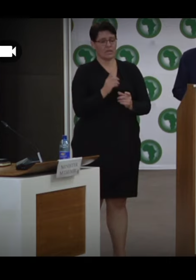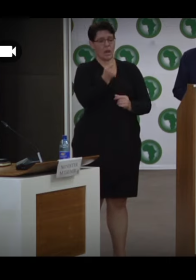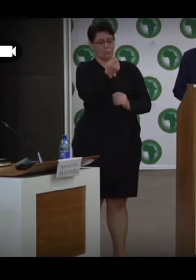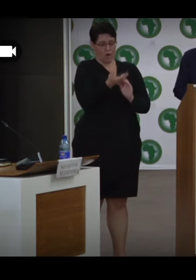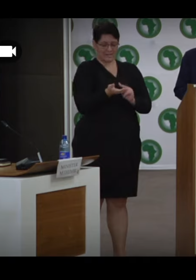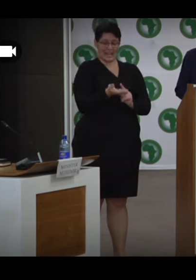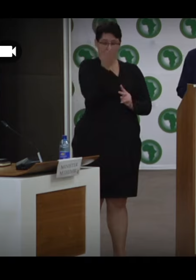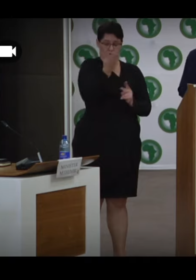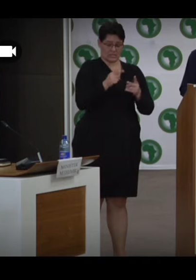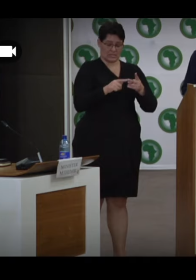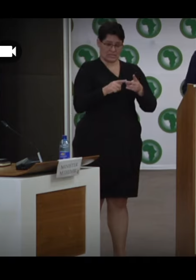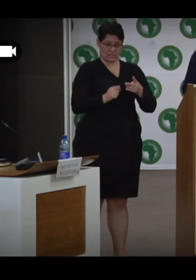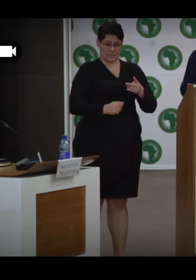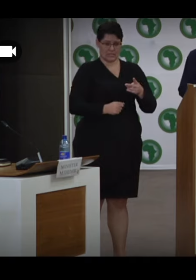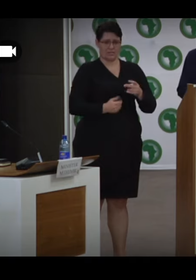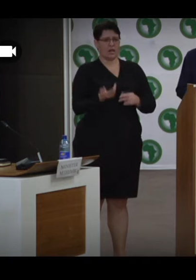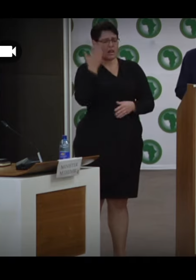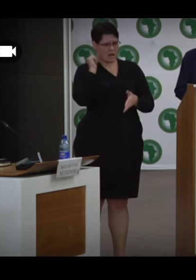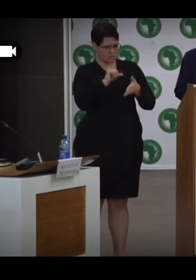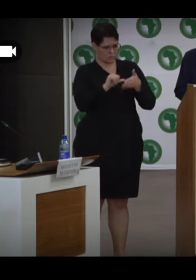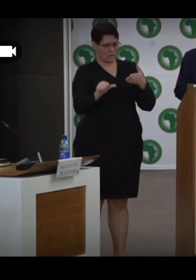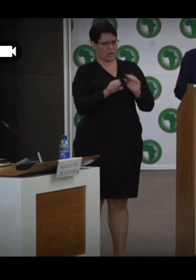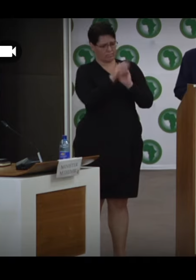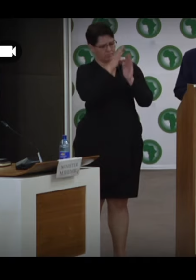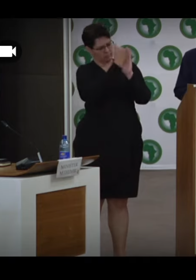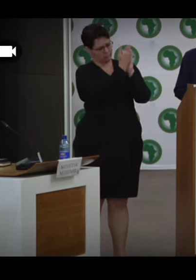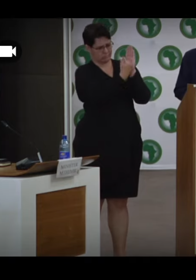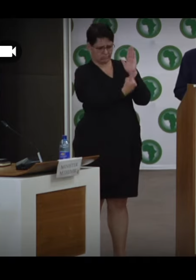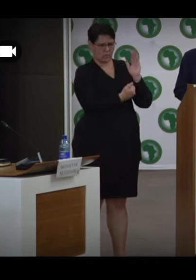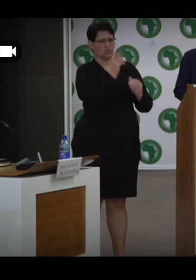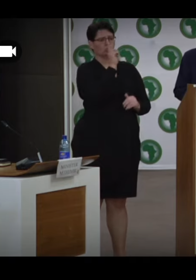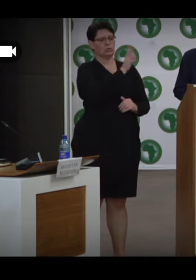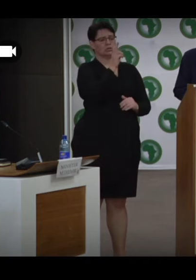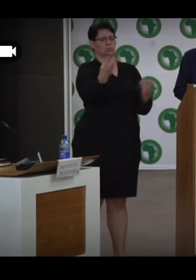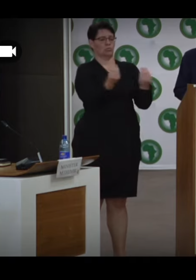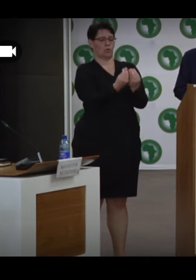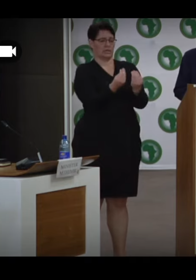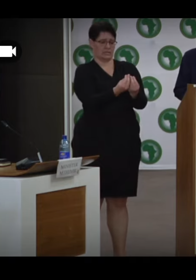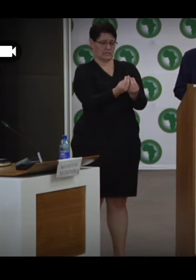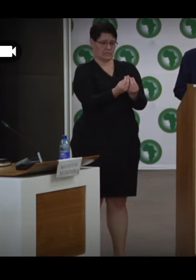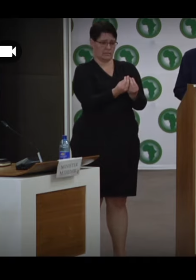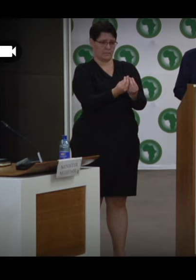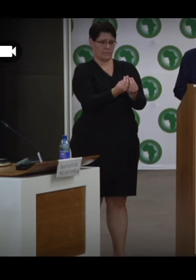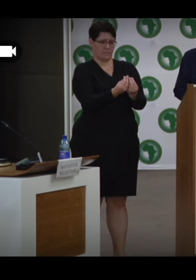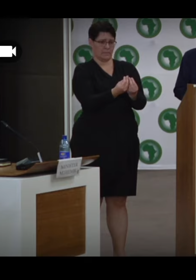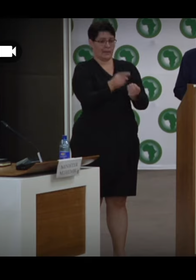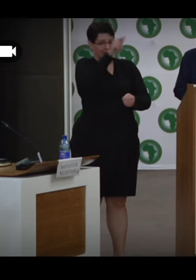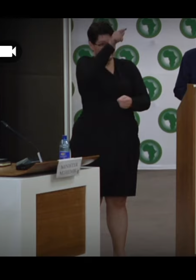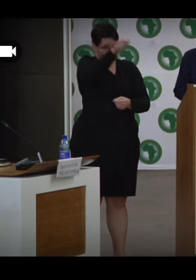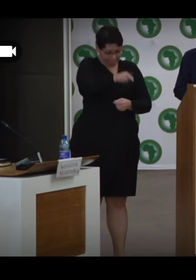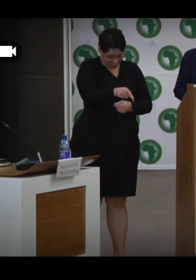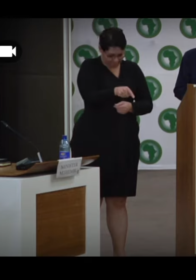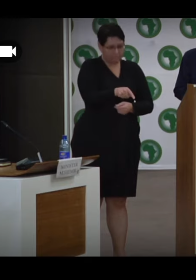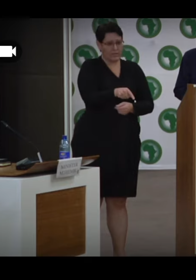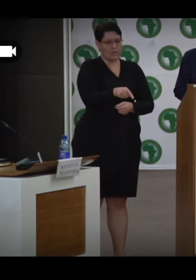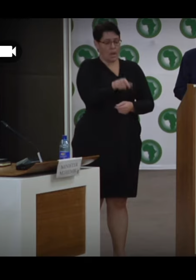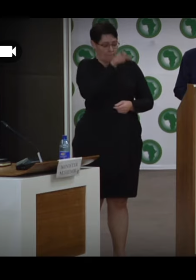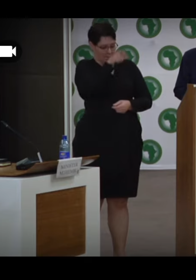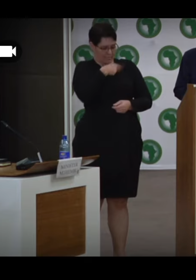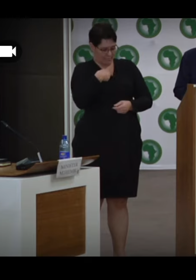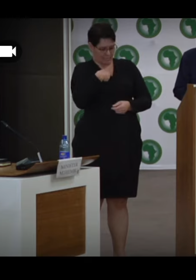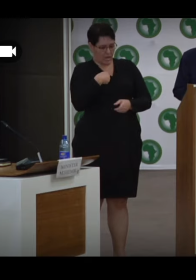price increases. Last week, we published a list of 22 products that the